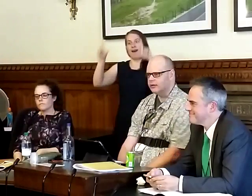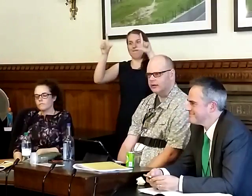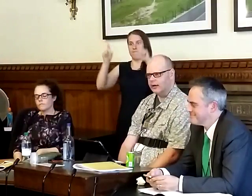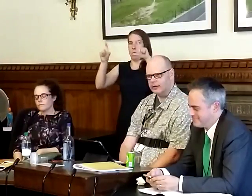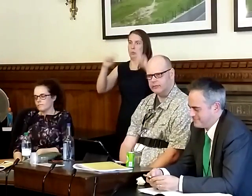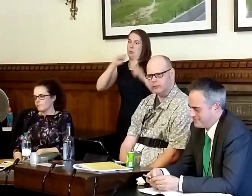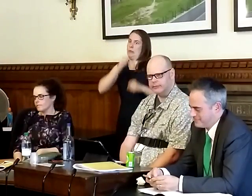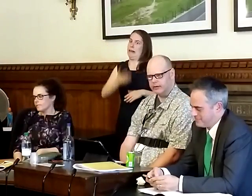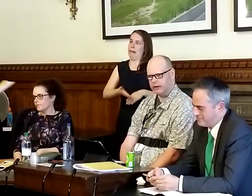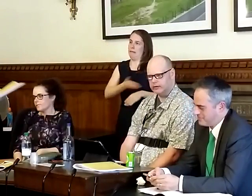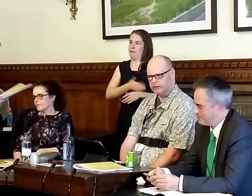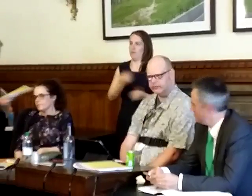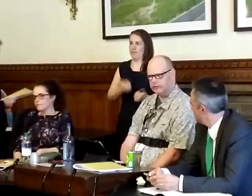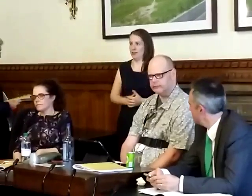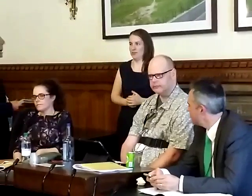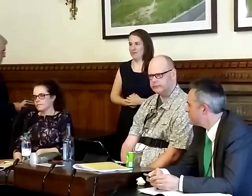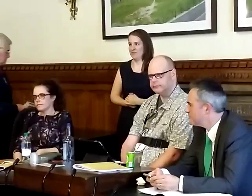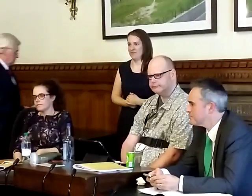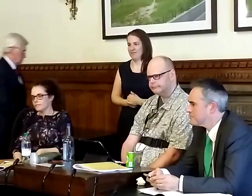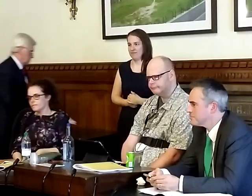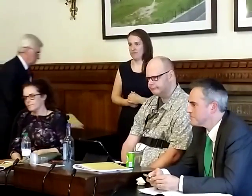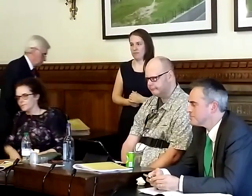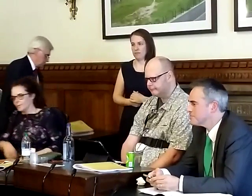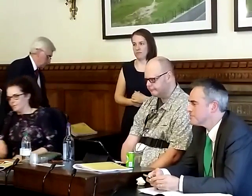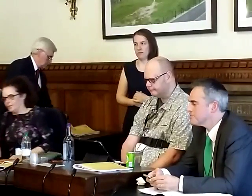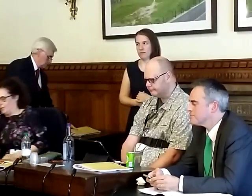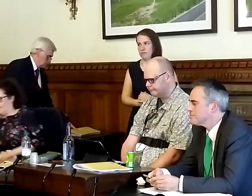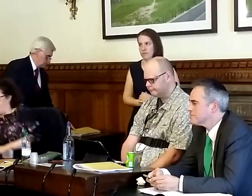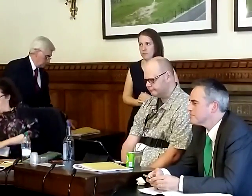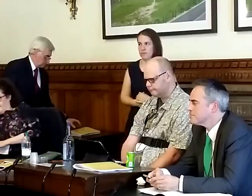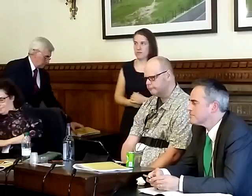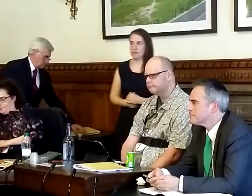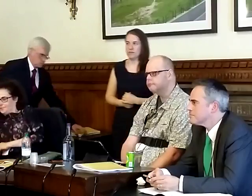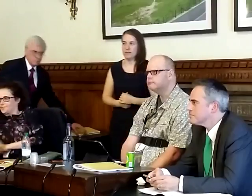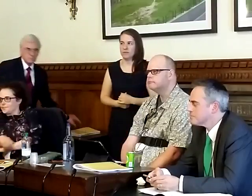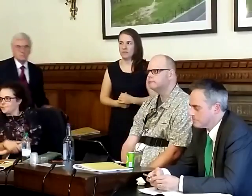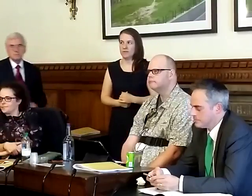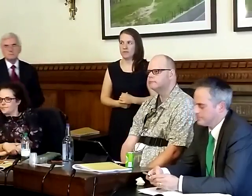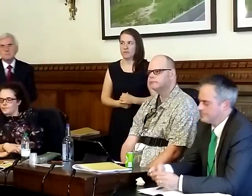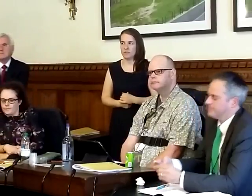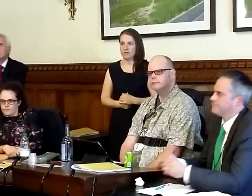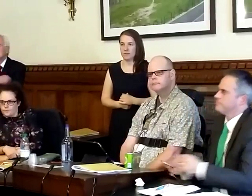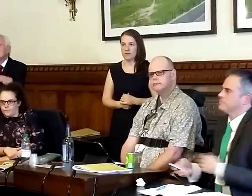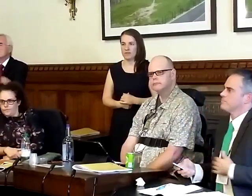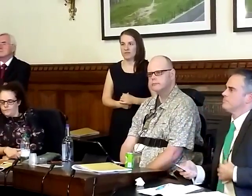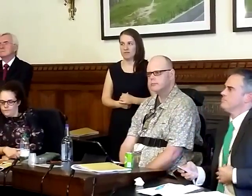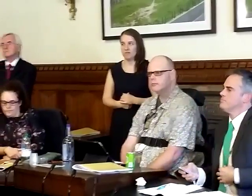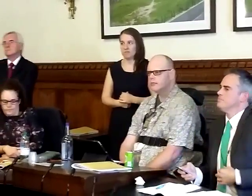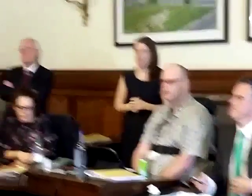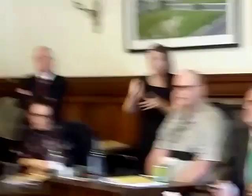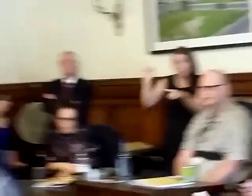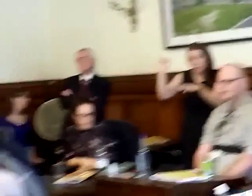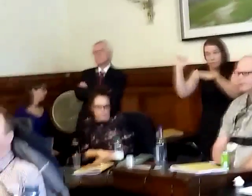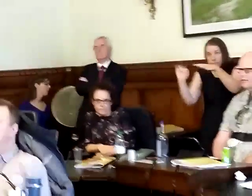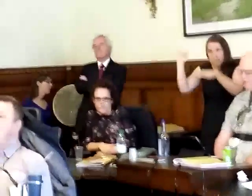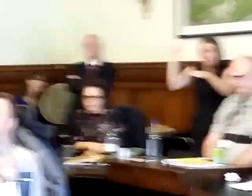well, which would be quite useful. Yes. Sorry, we're at most. We need to crack down.